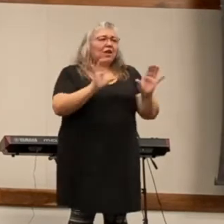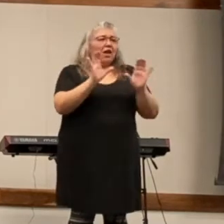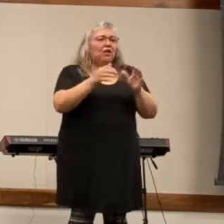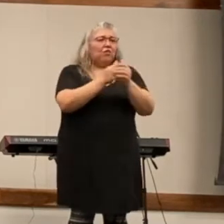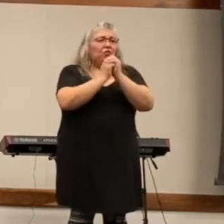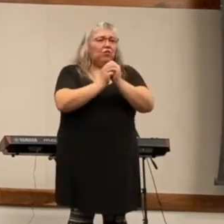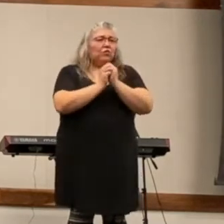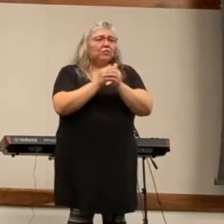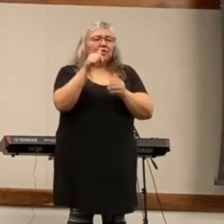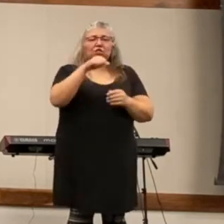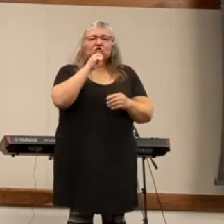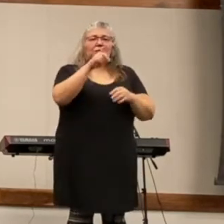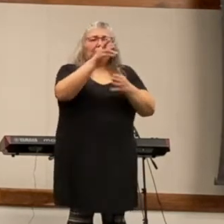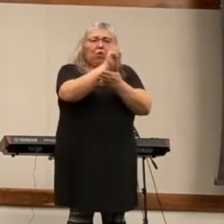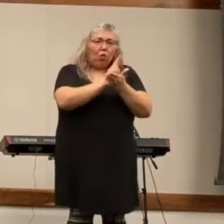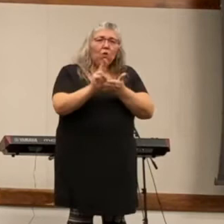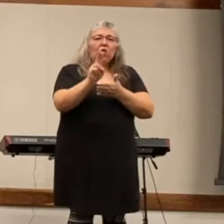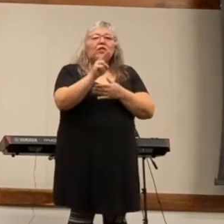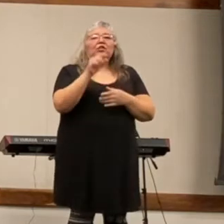God. It should be holy.